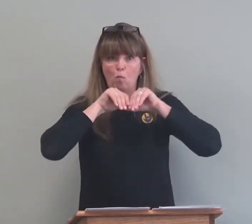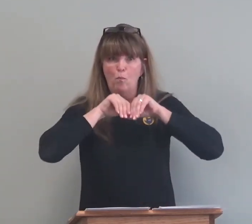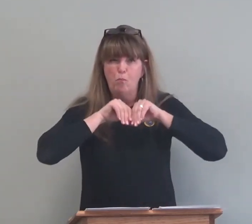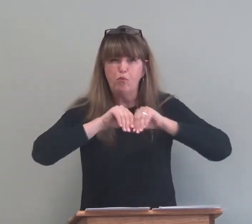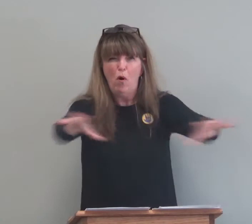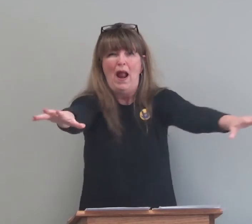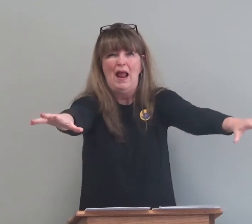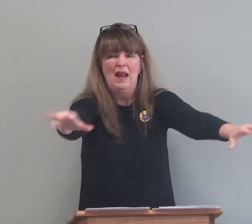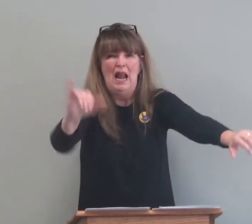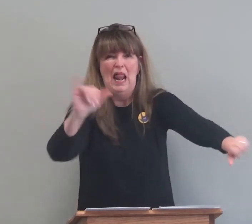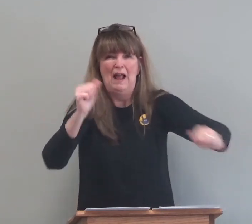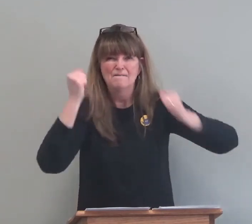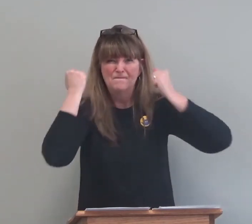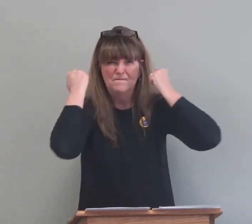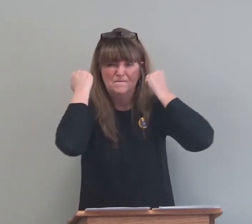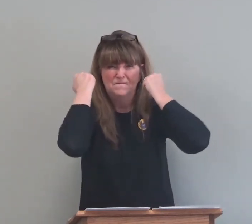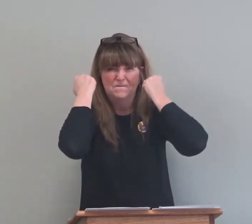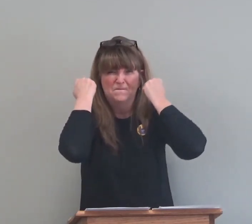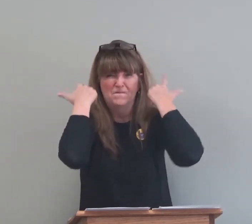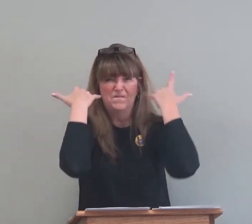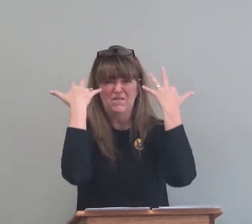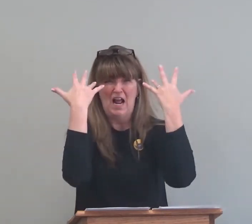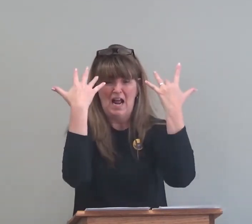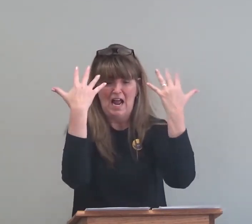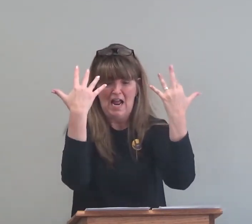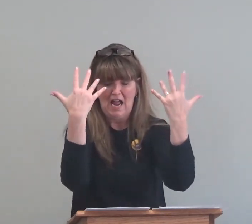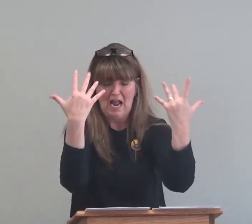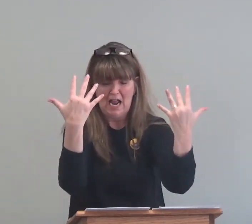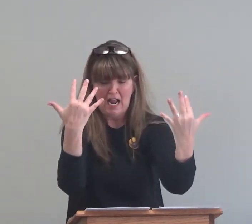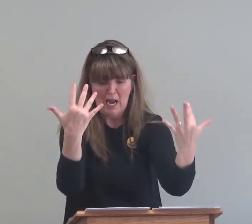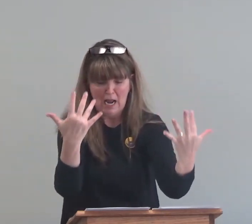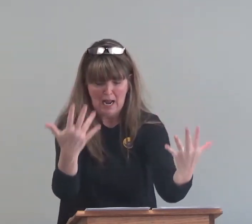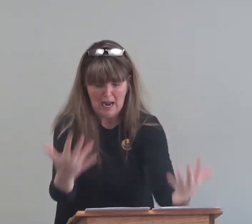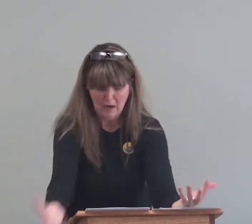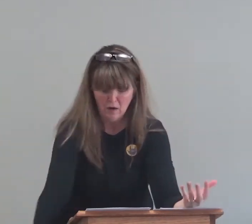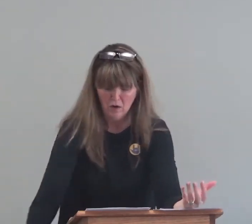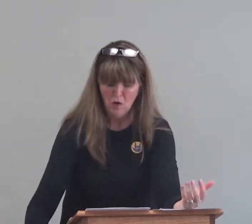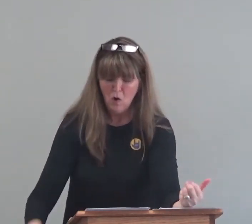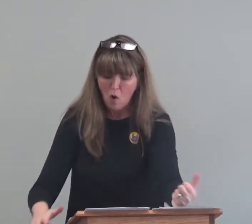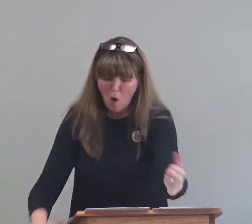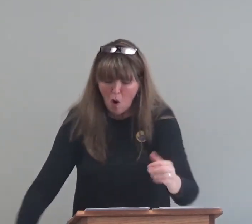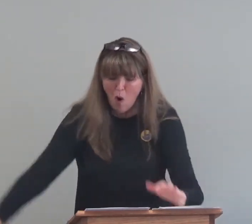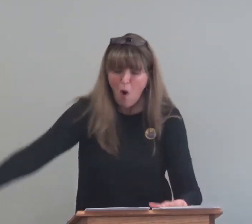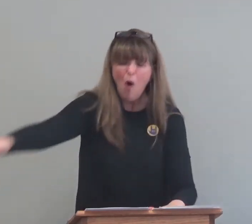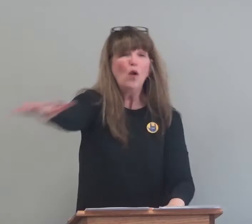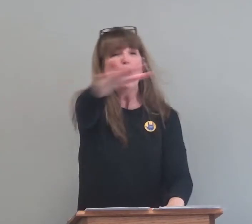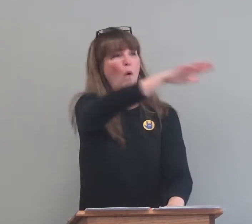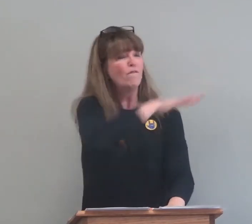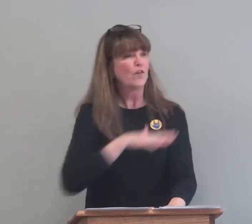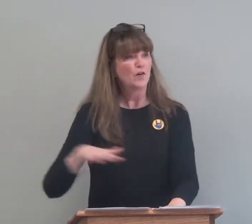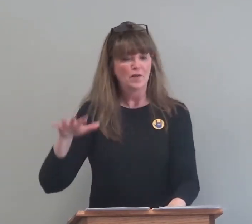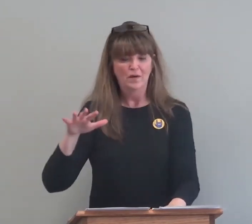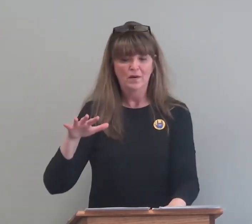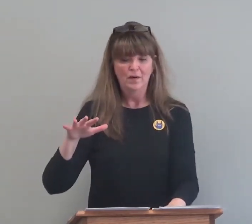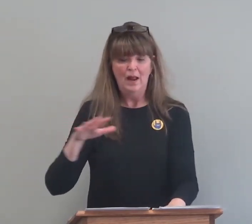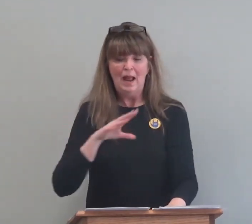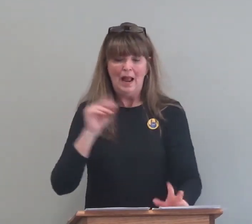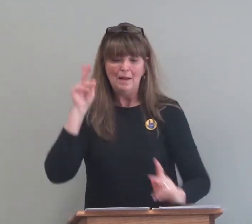So the news of Jesus' resurrection spread like wildfire throughout the community, all over